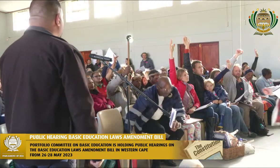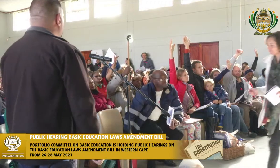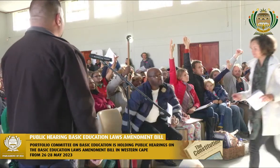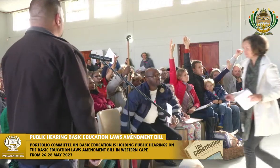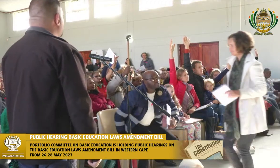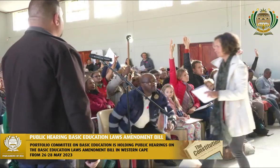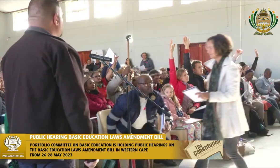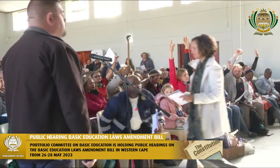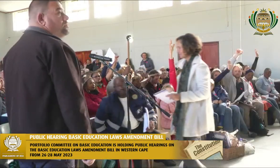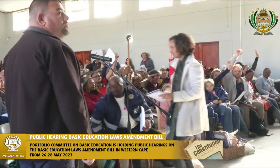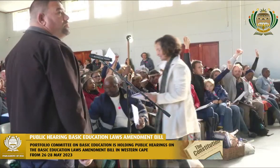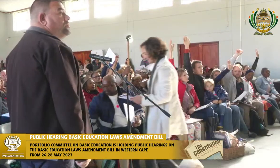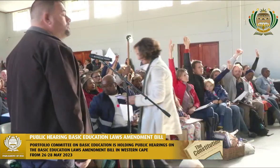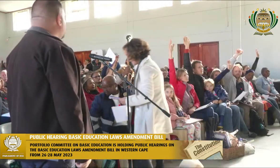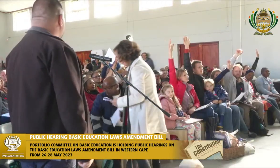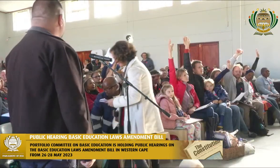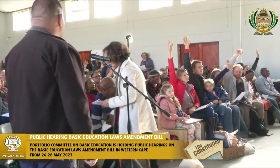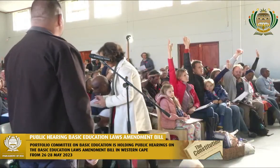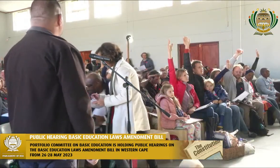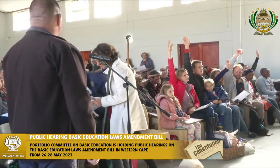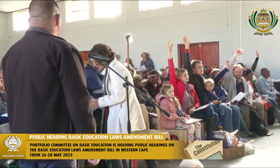Two,